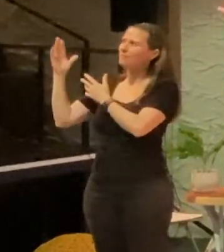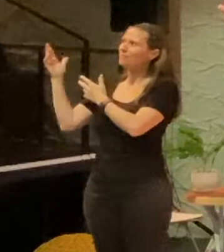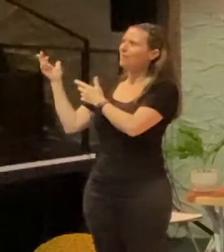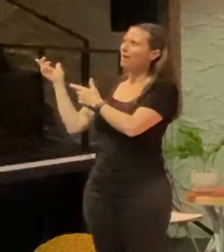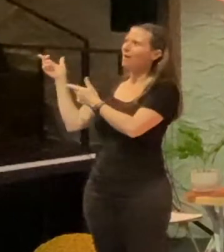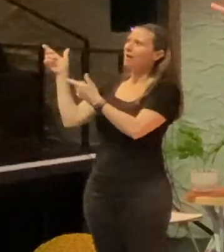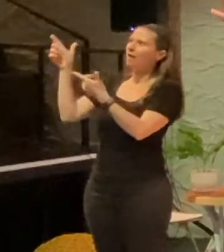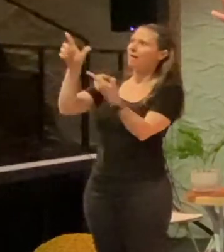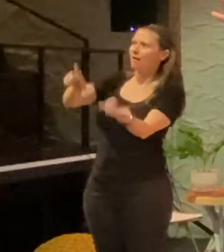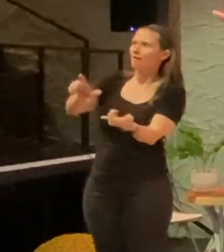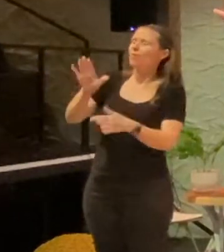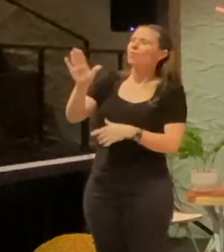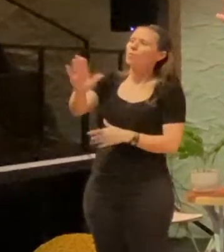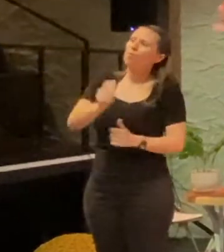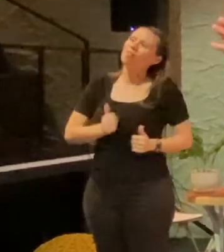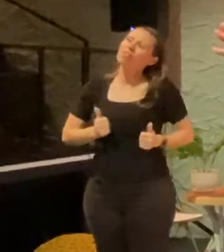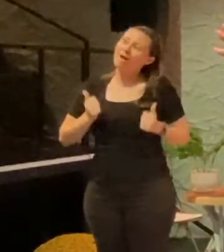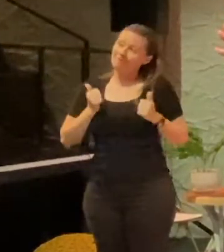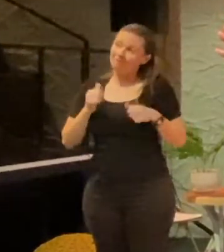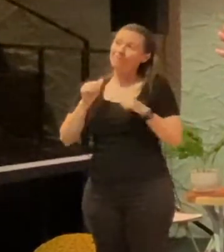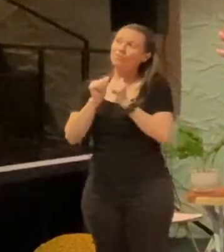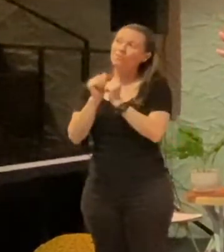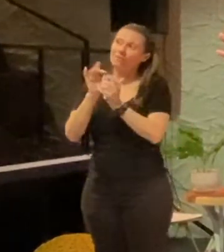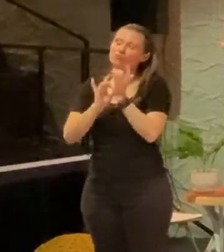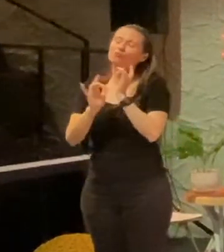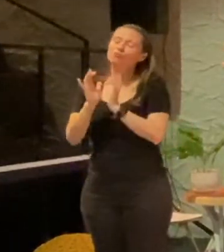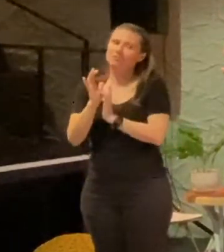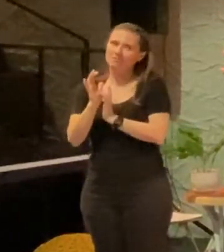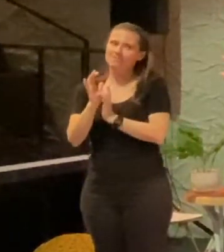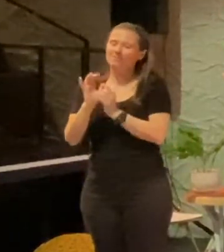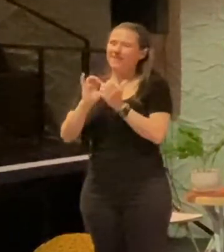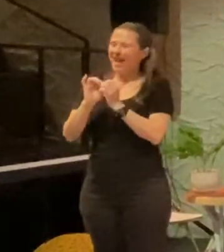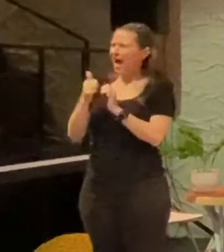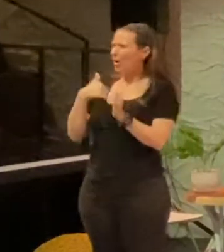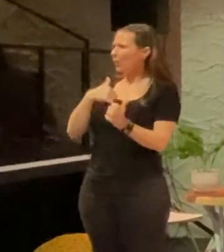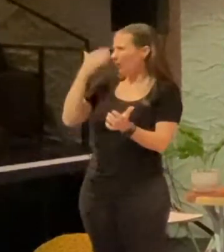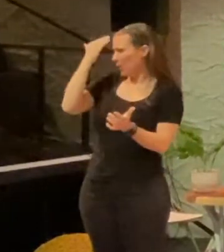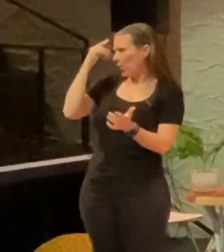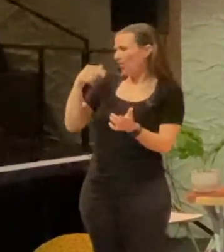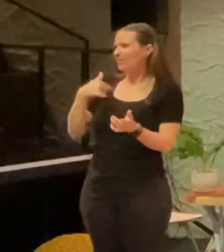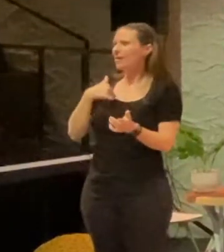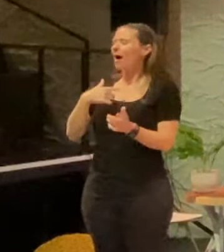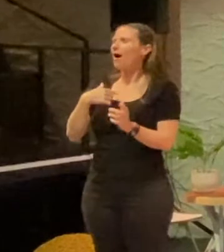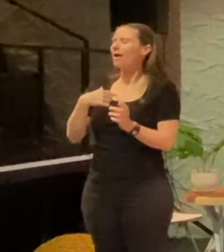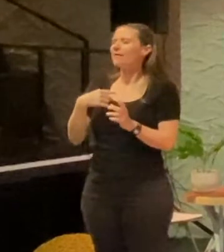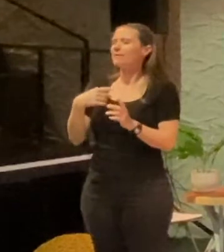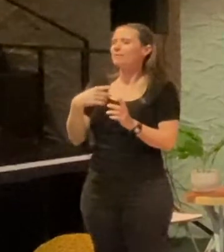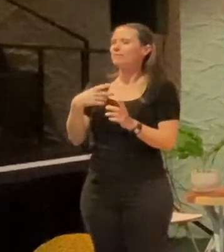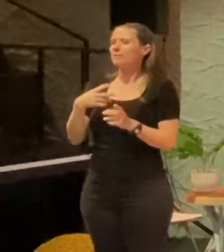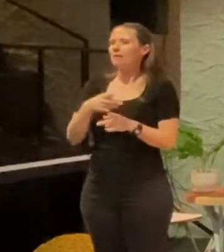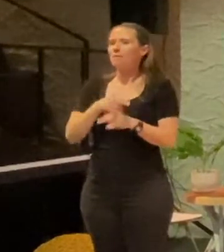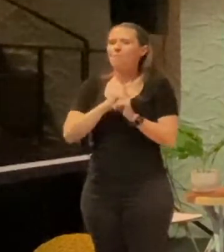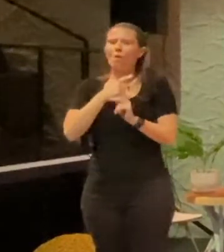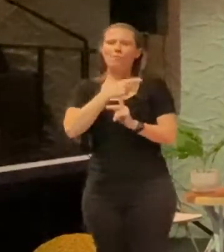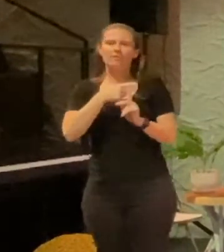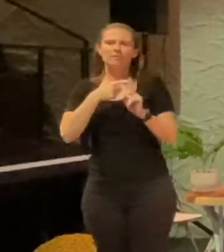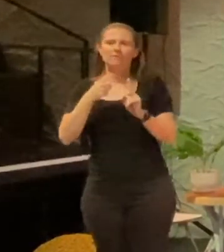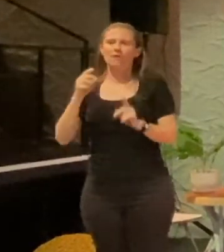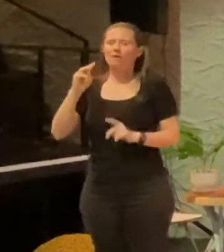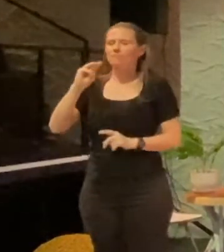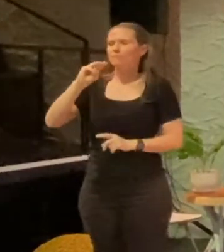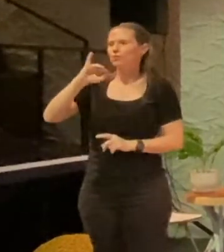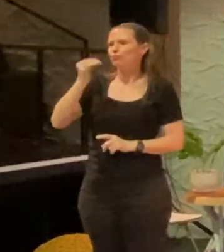into your life in Jesus. How can we be sure of this? And I stole this part from John Mark Comer. But, you